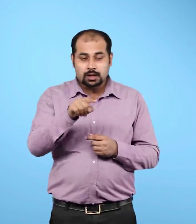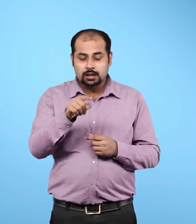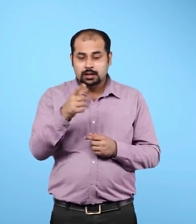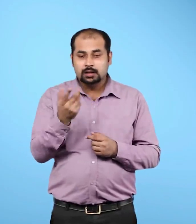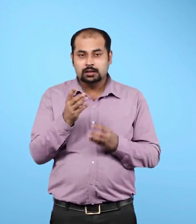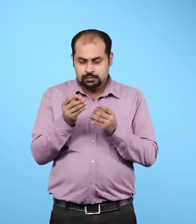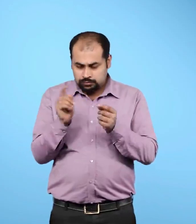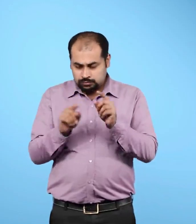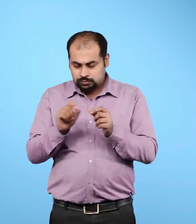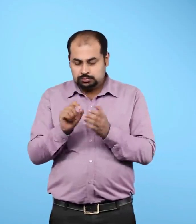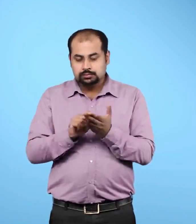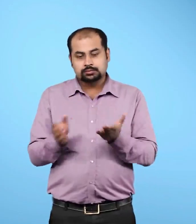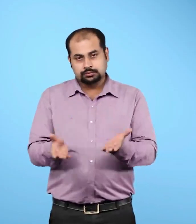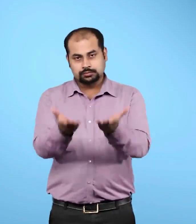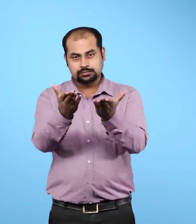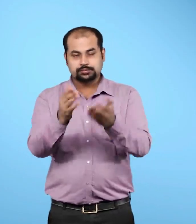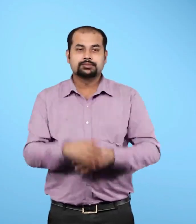for writing answers.